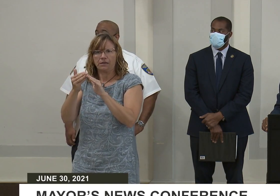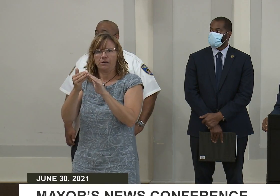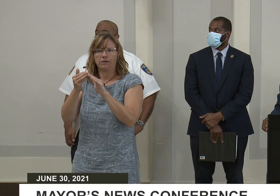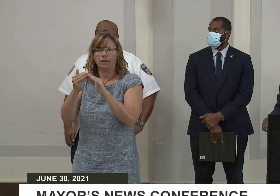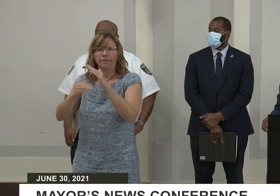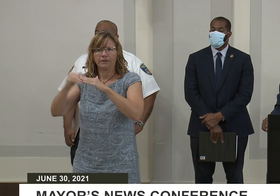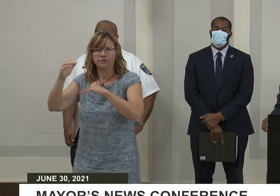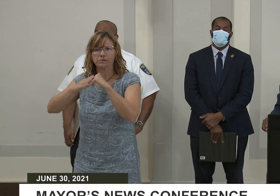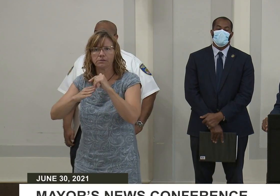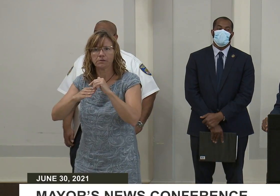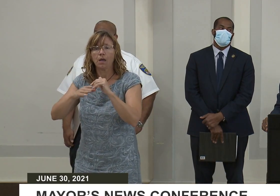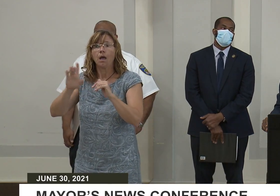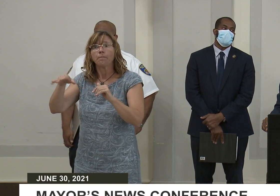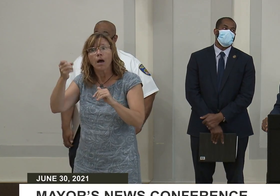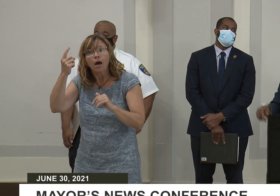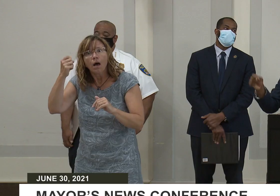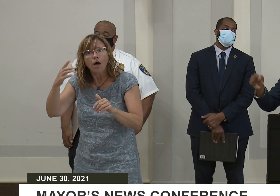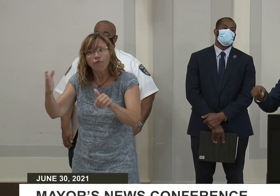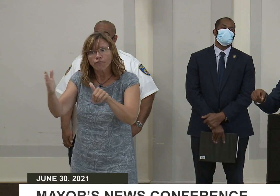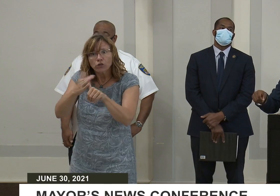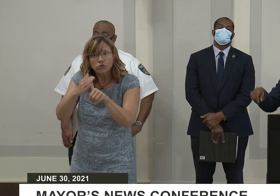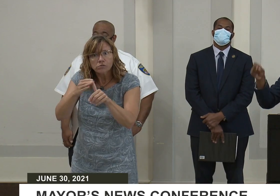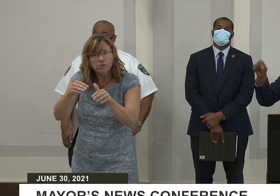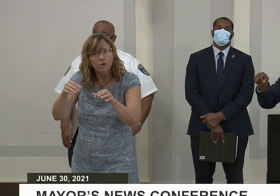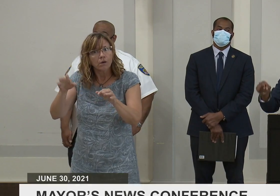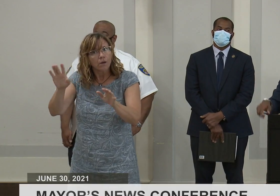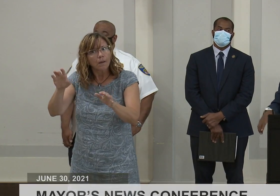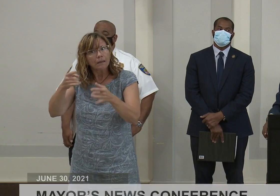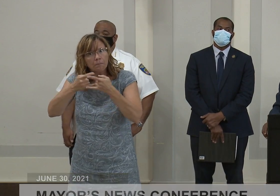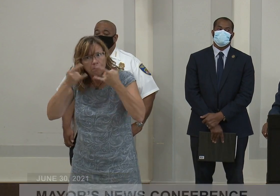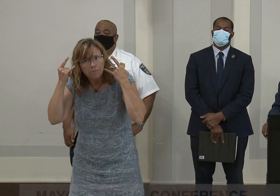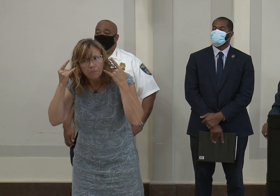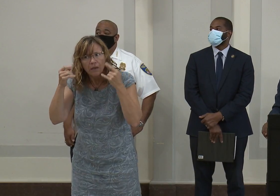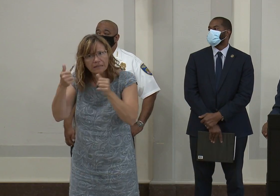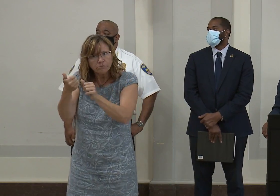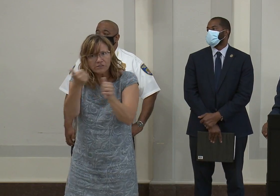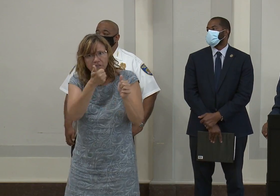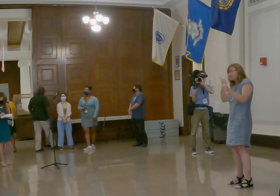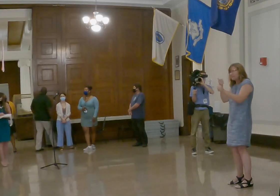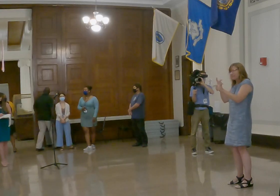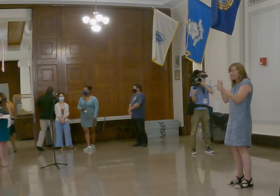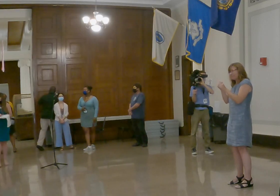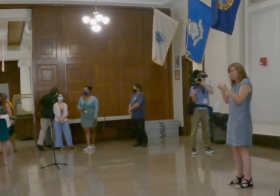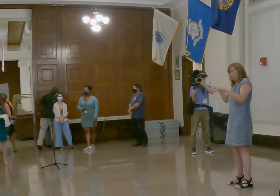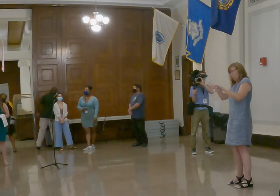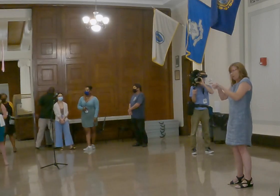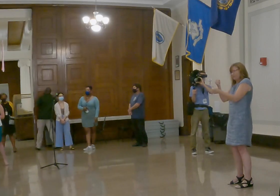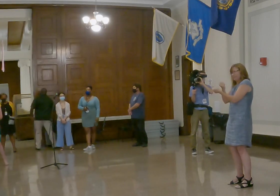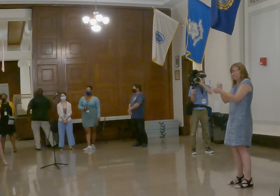be anywhere these days. And we're going to make sure that they're safe and that our workers are safe.